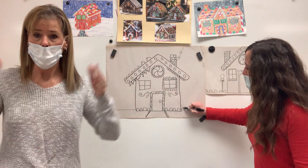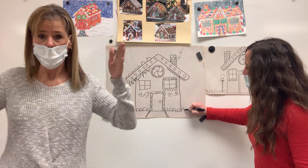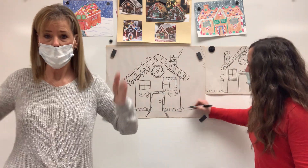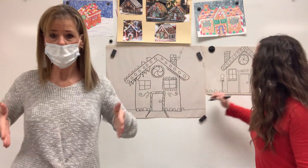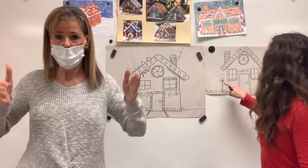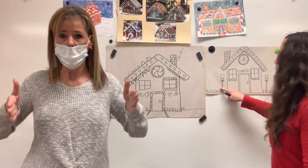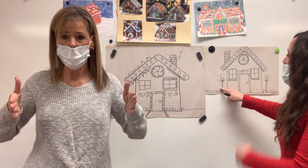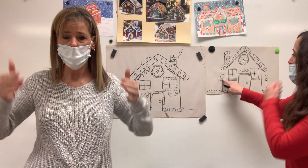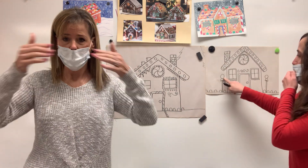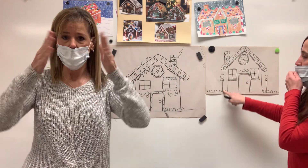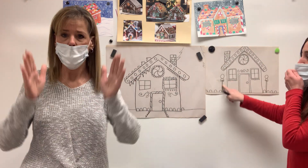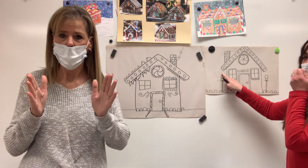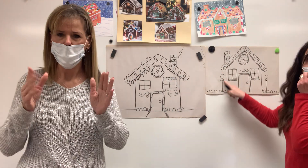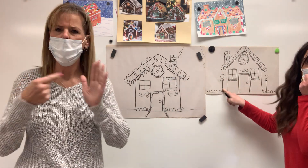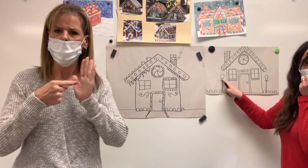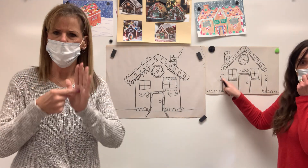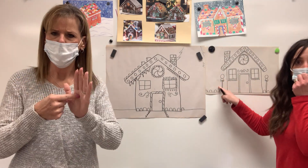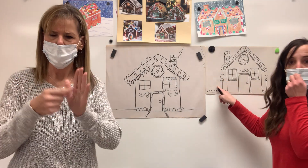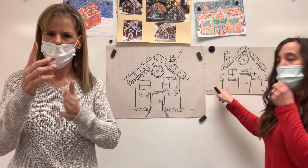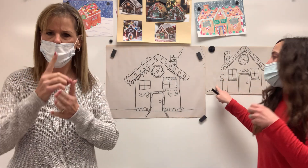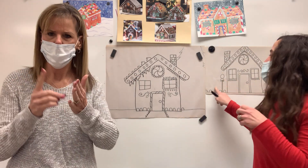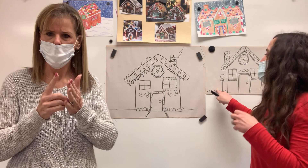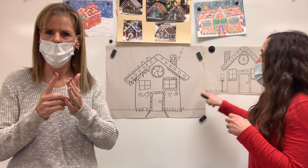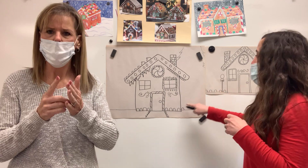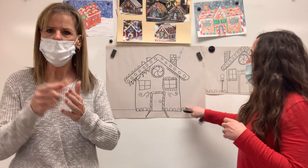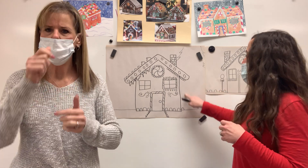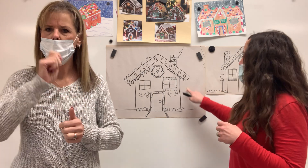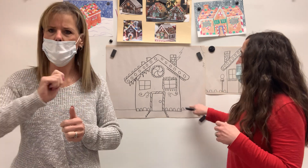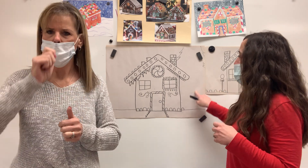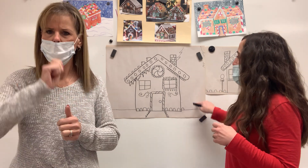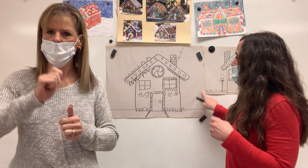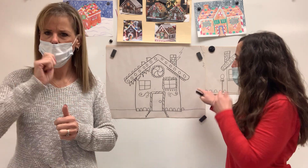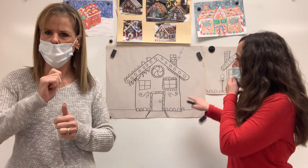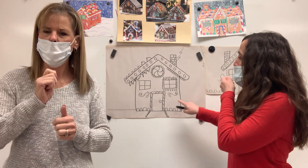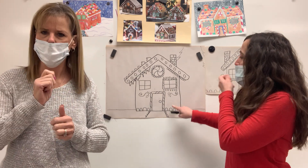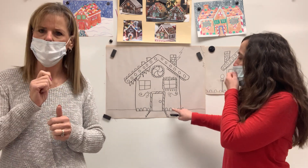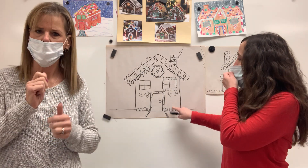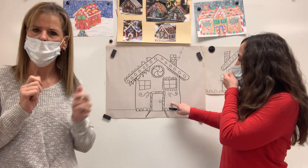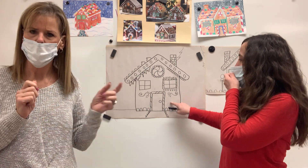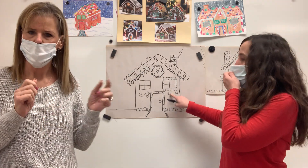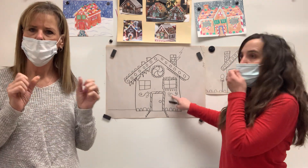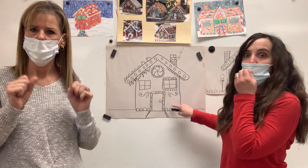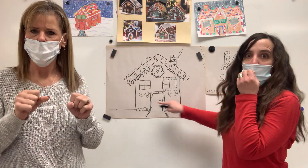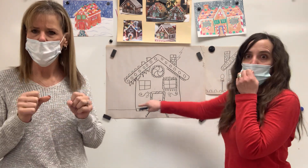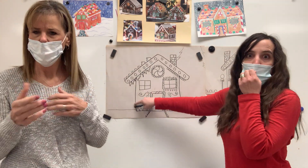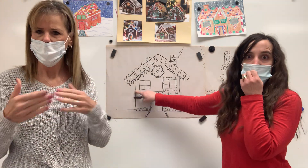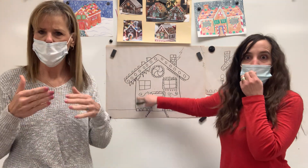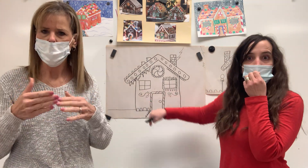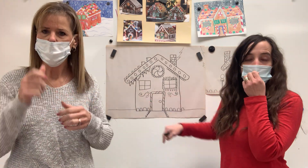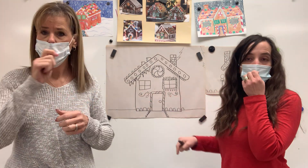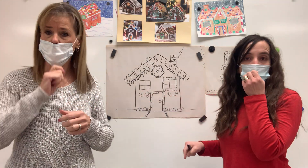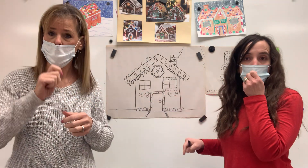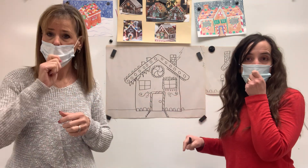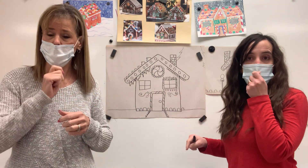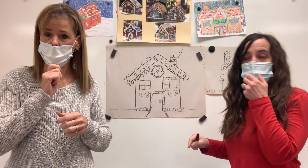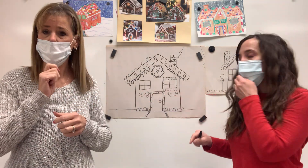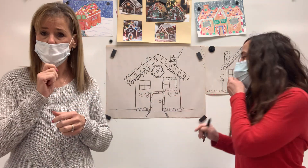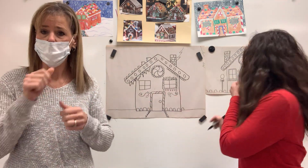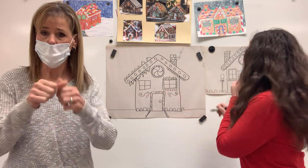house. Oh, I'll show you how to draw these lollipops. You could add lollipops lining it. You could even draw some lollipops if you have room on your house.